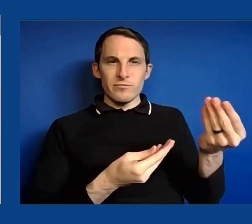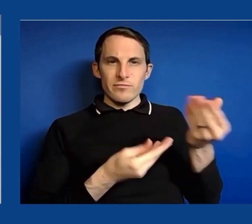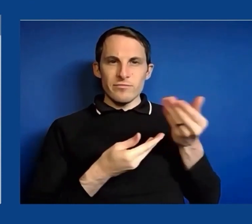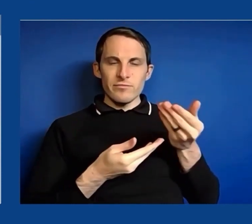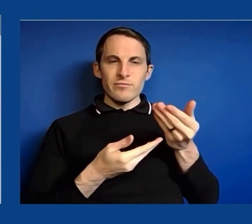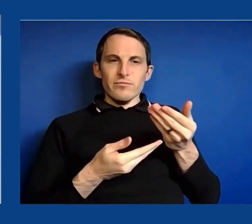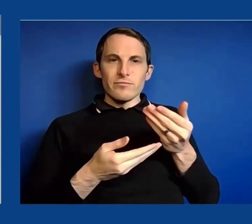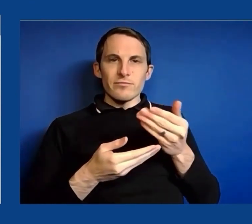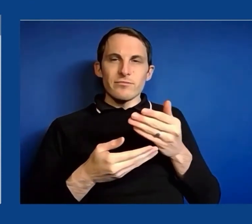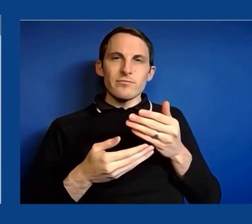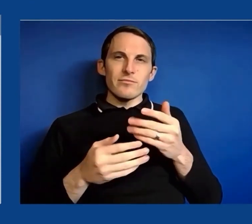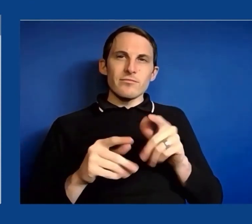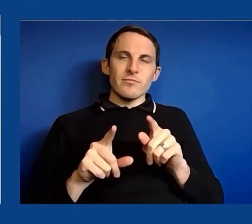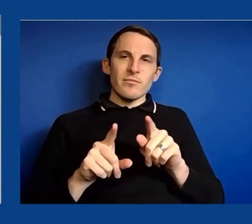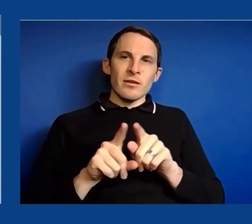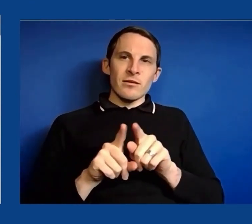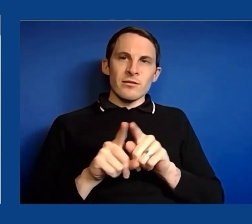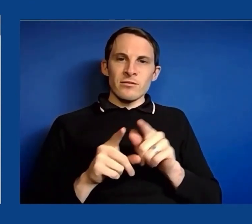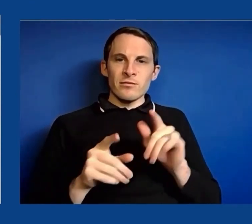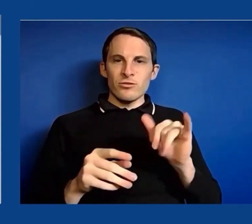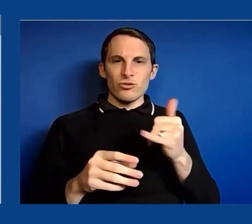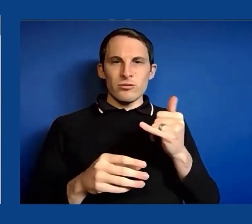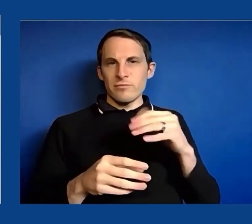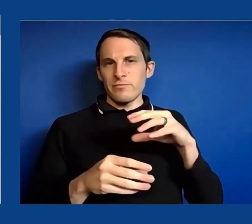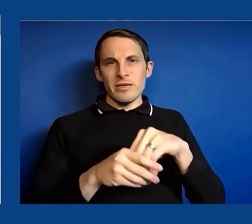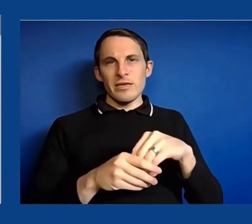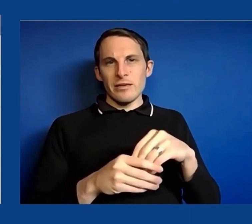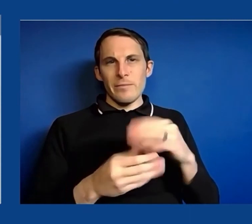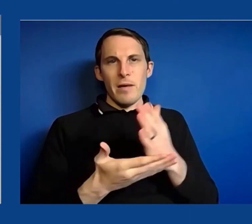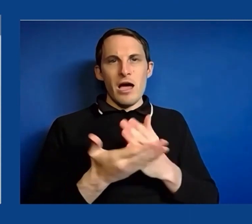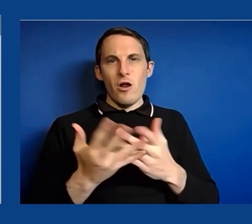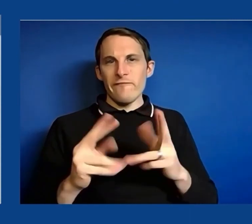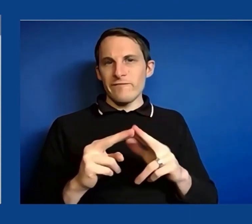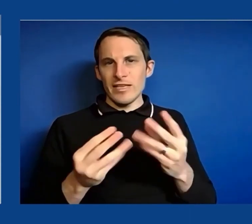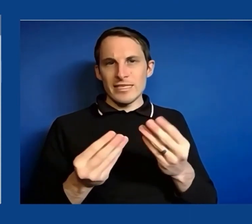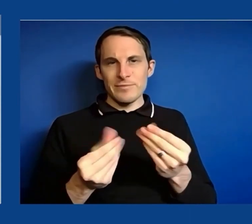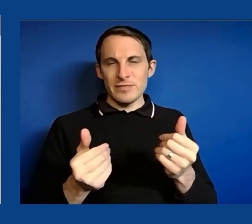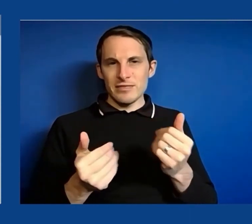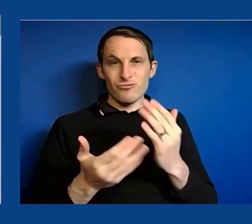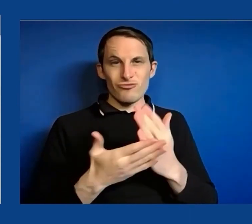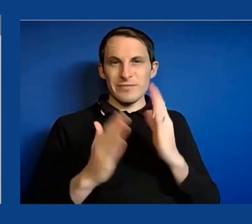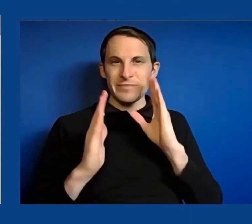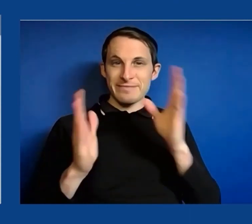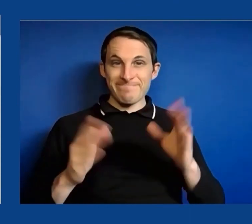being a part of something that is a pretty amazing